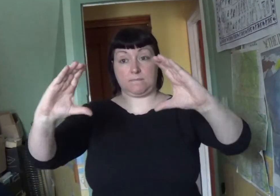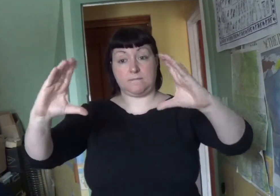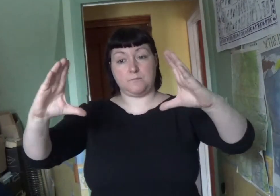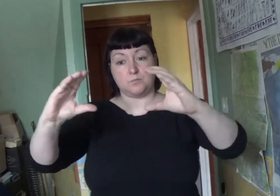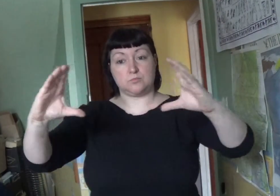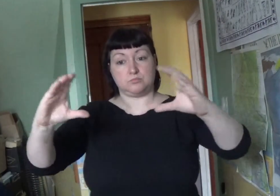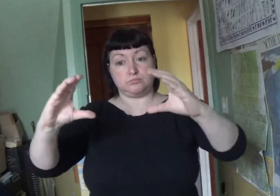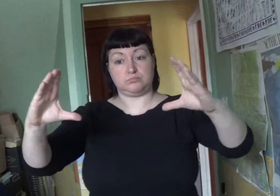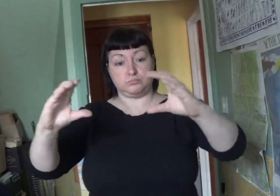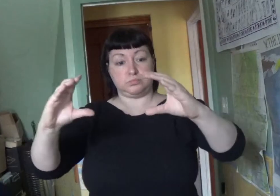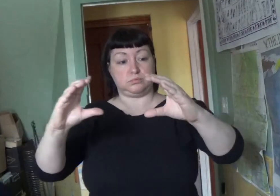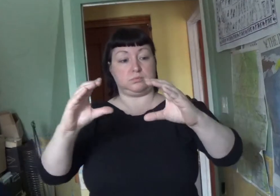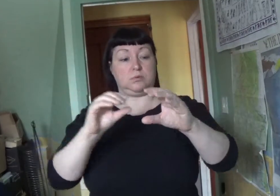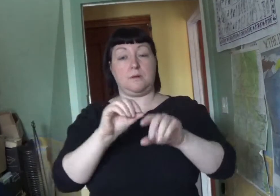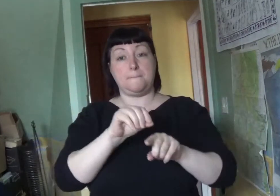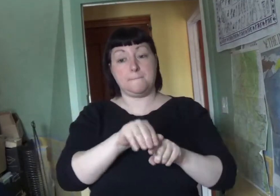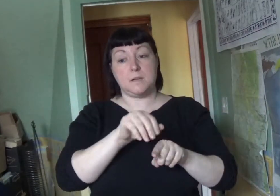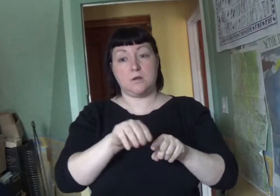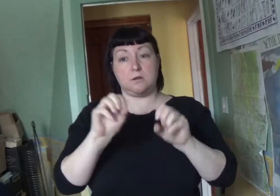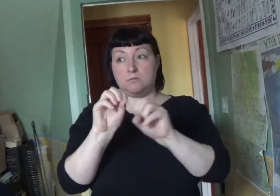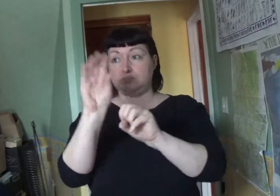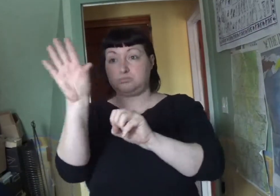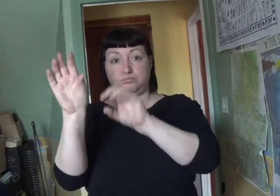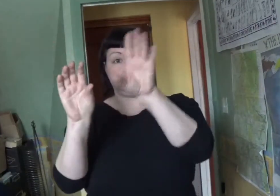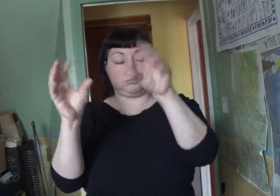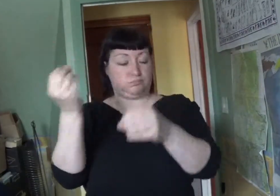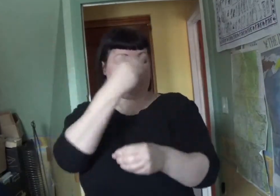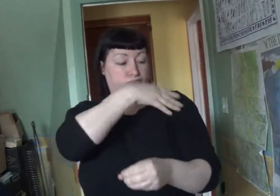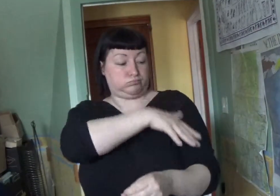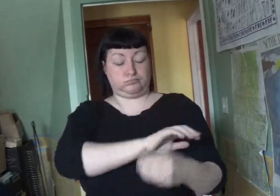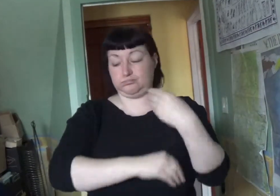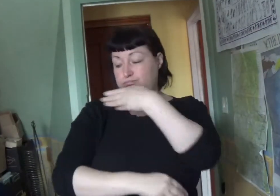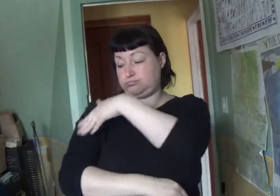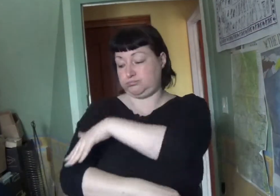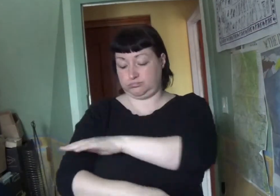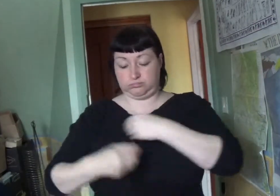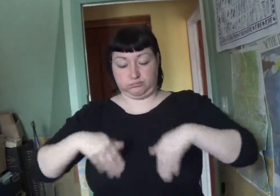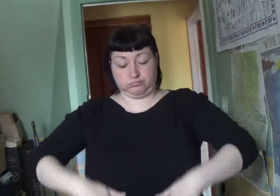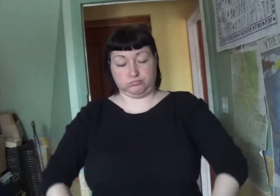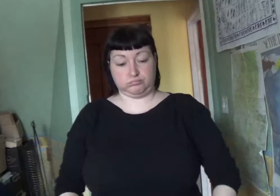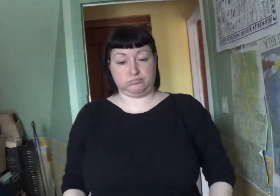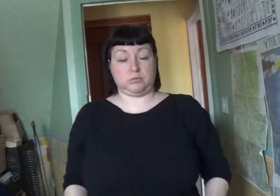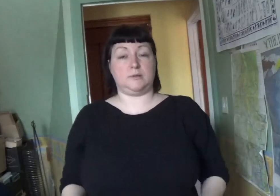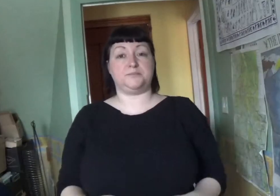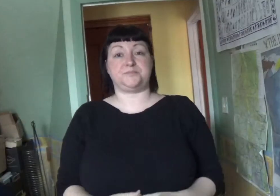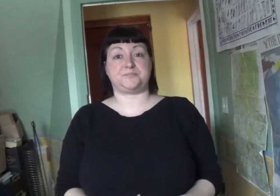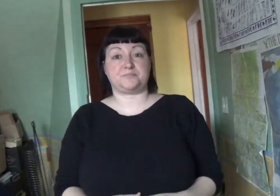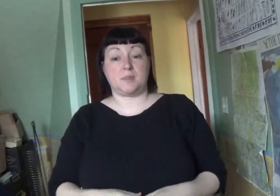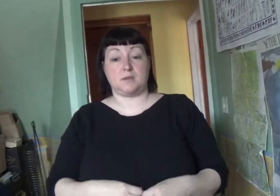so that you have good blood flow. And so I'm going to write that out on the side as kind of job number one. These are the jobs of the heart, right? So